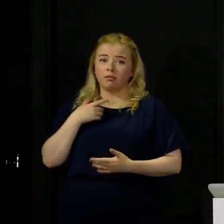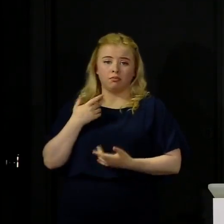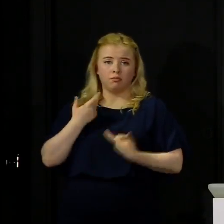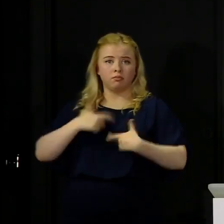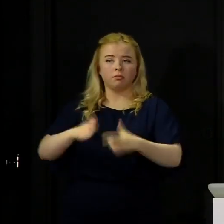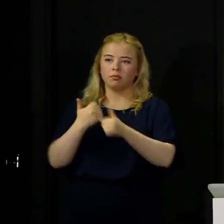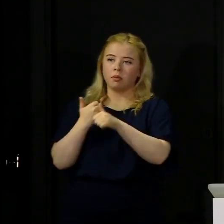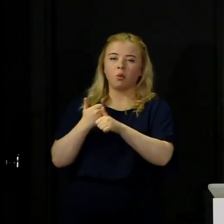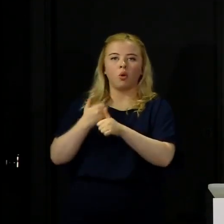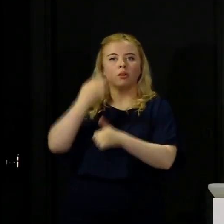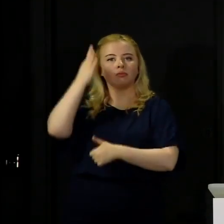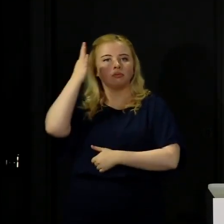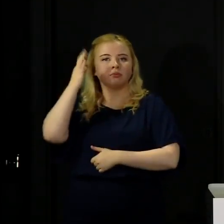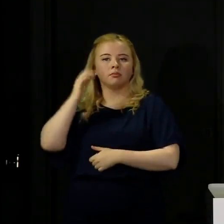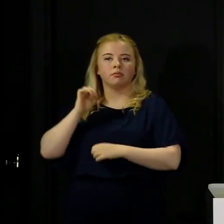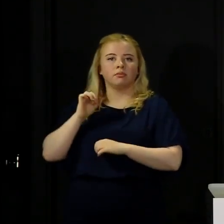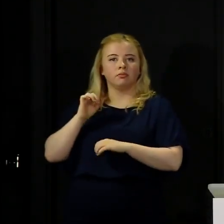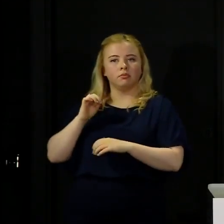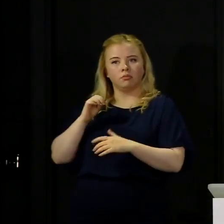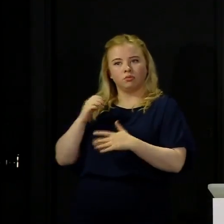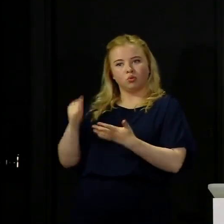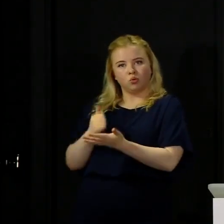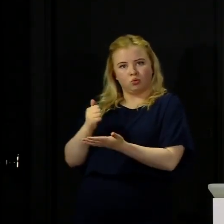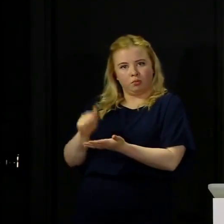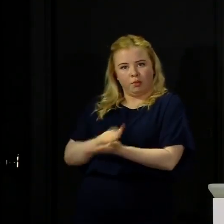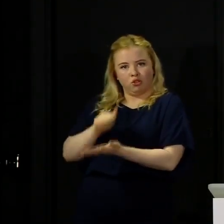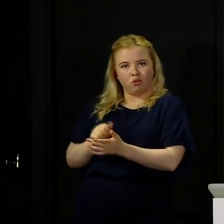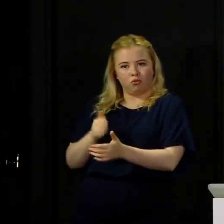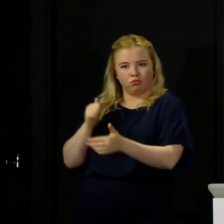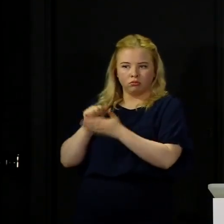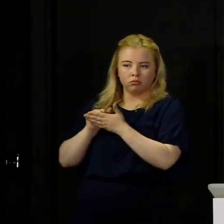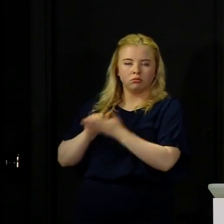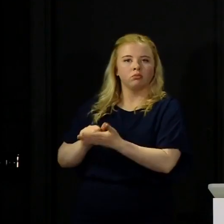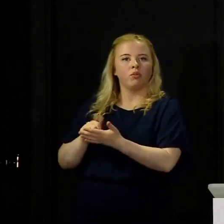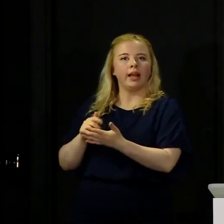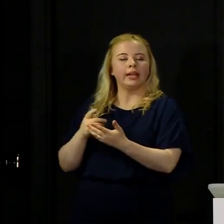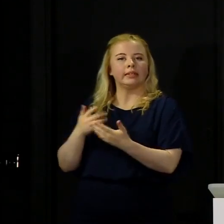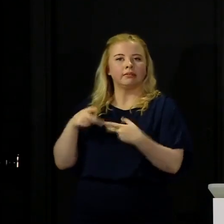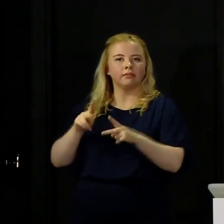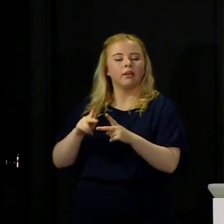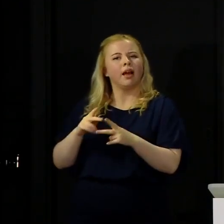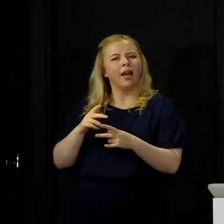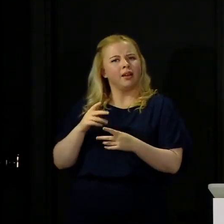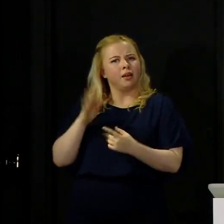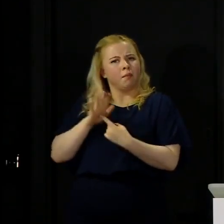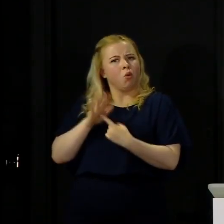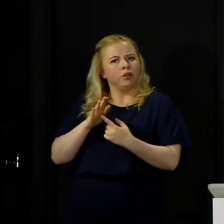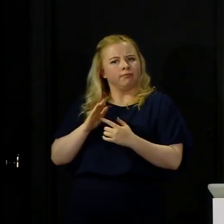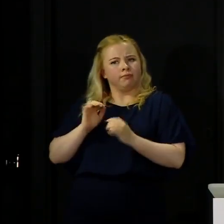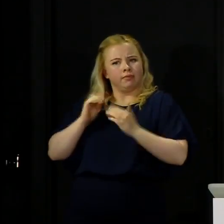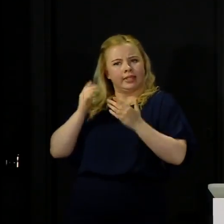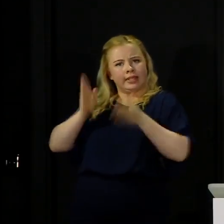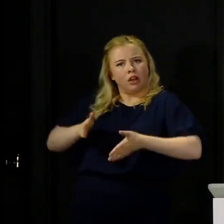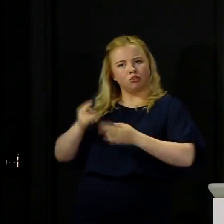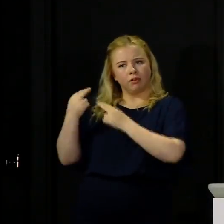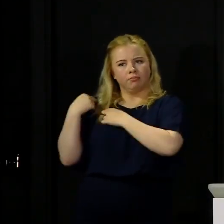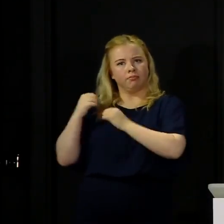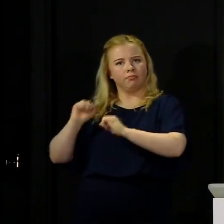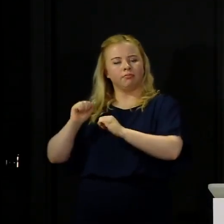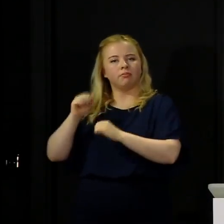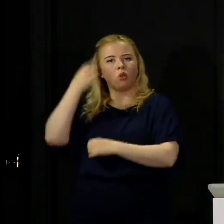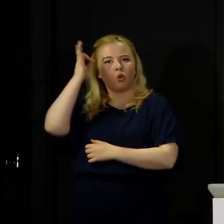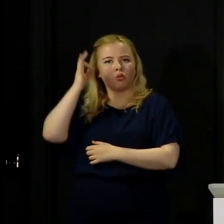do what is required. I think it is right, given that statutory responsibility for education lies with local authorities, that they look at the plans that they